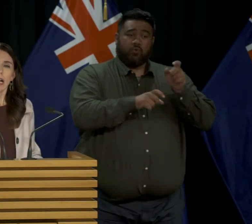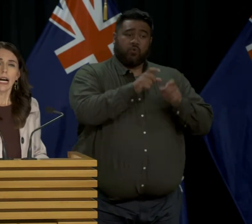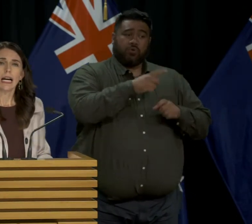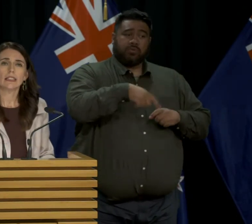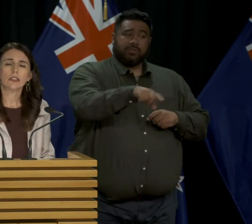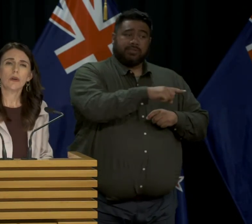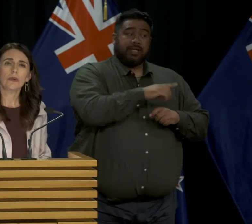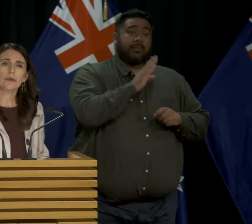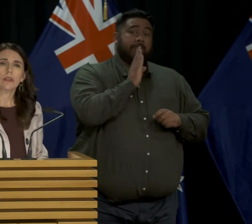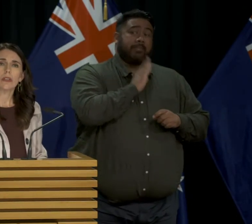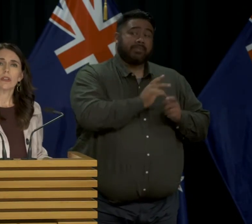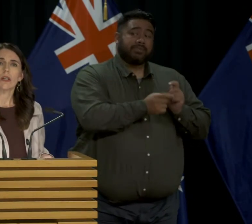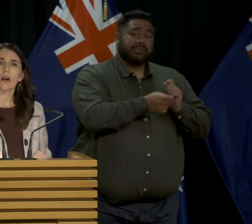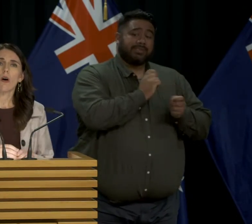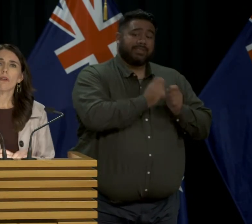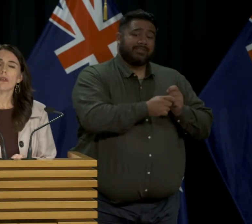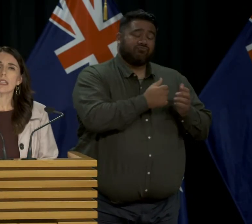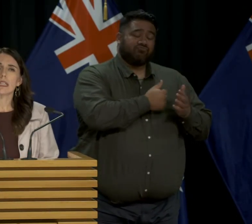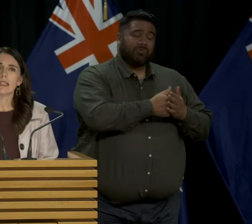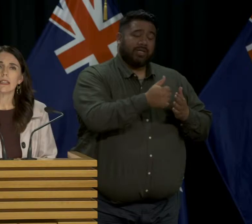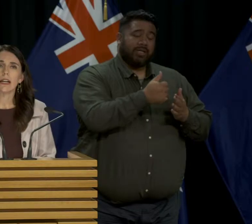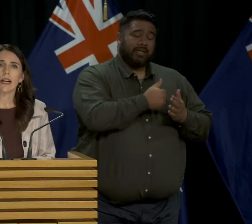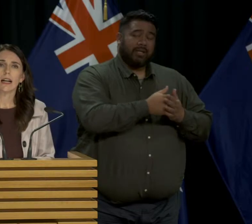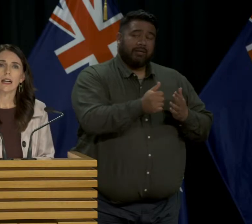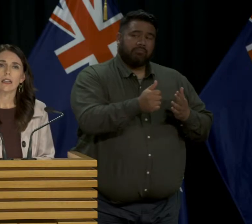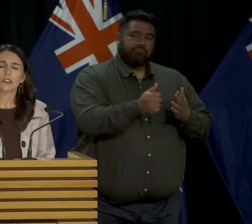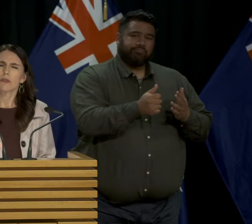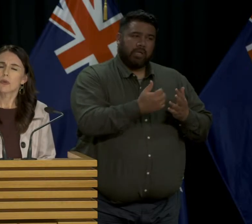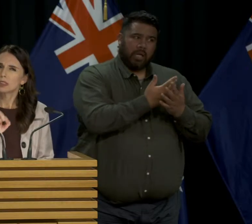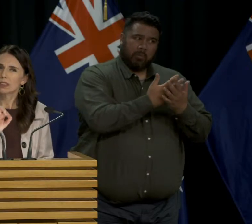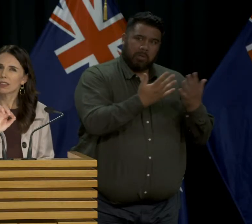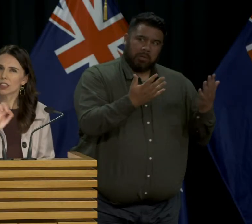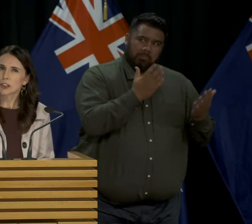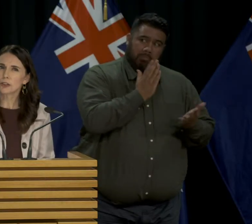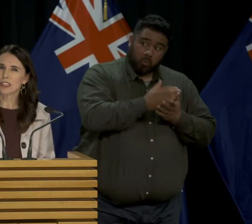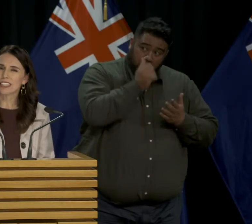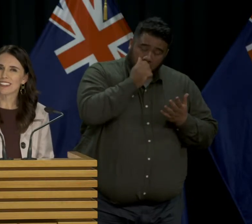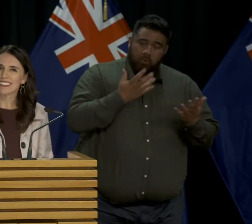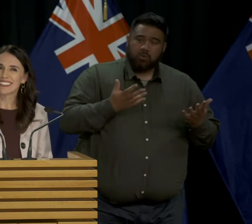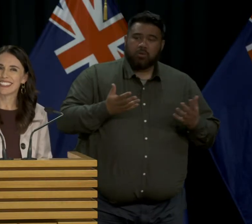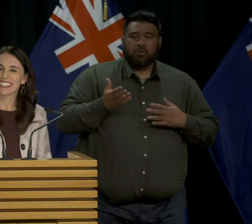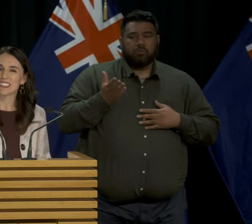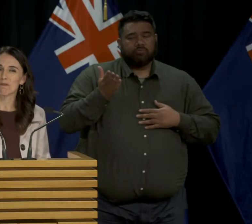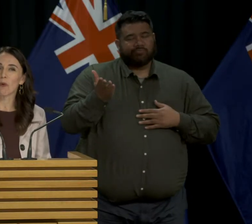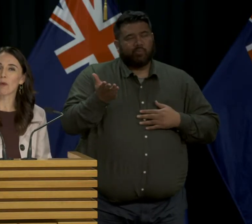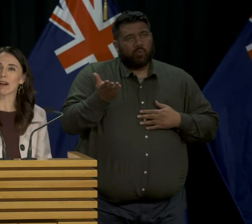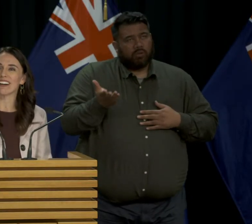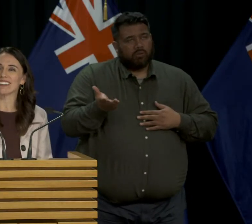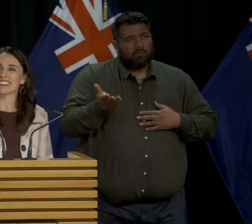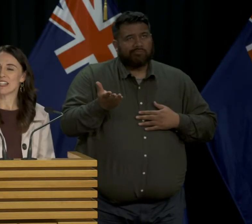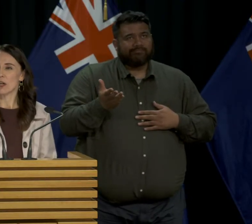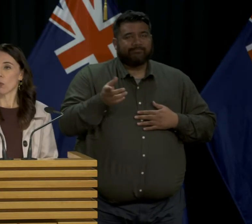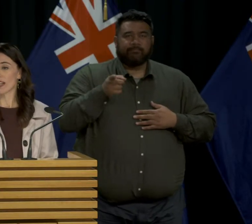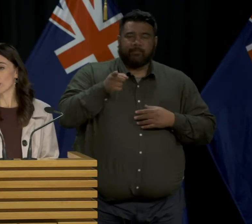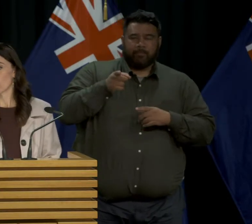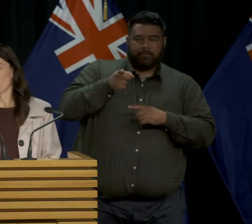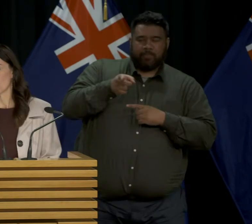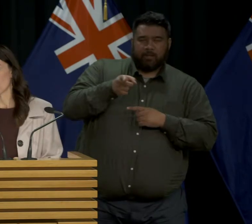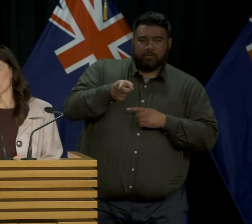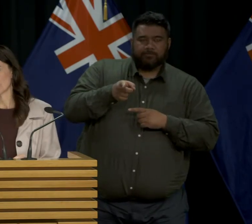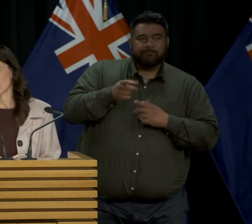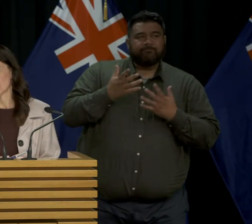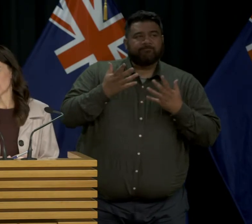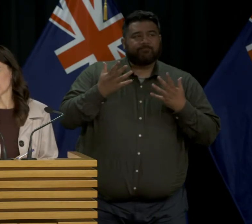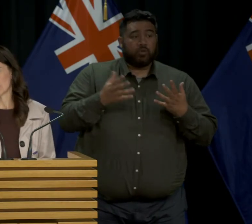tests? And so on the, so of course the issue there is more about whether or